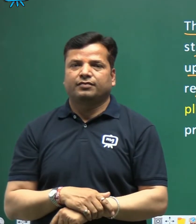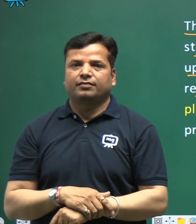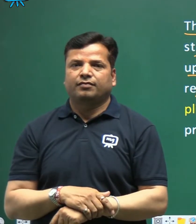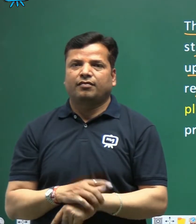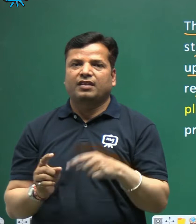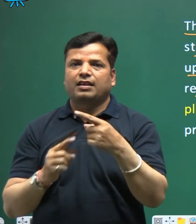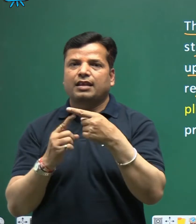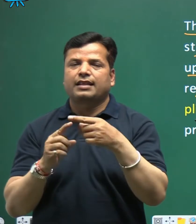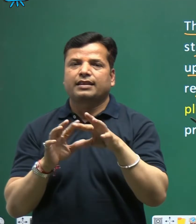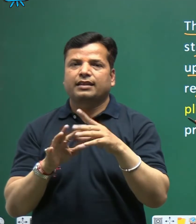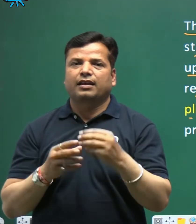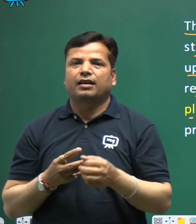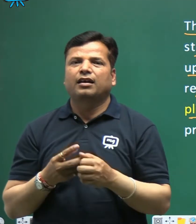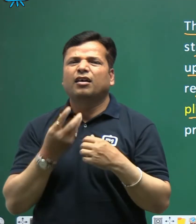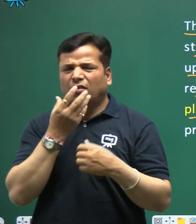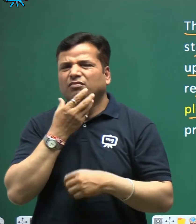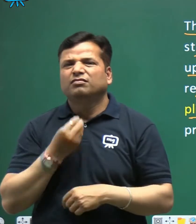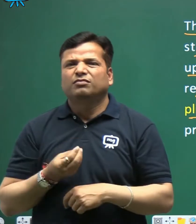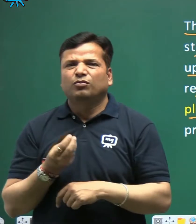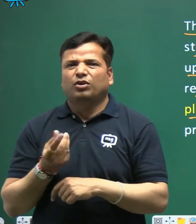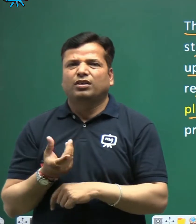the plight